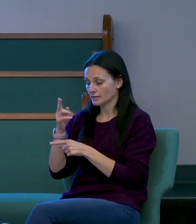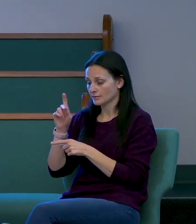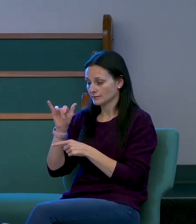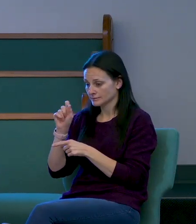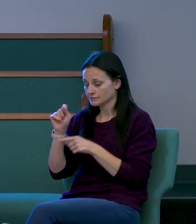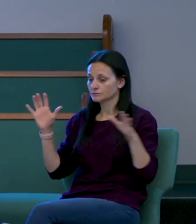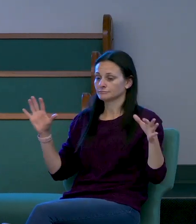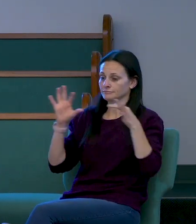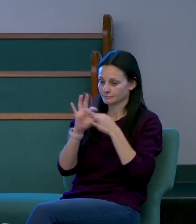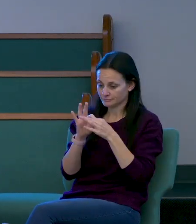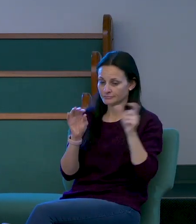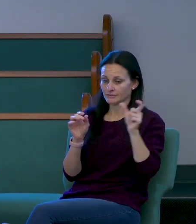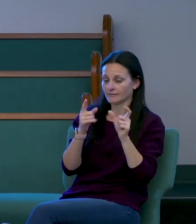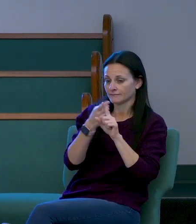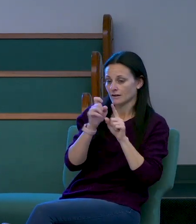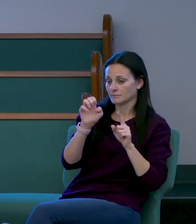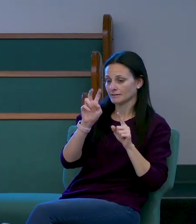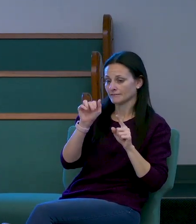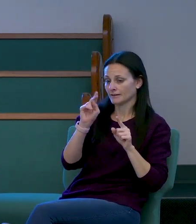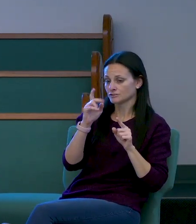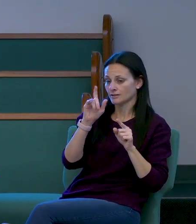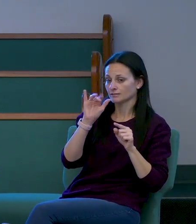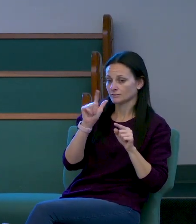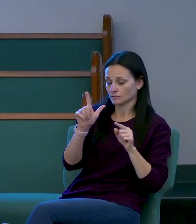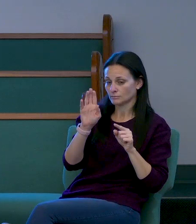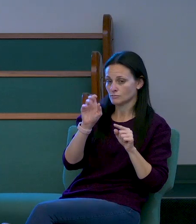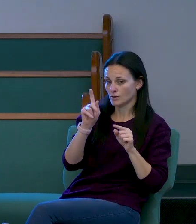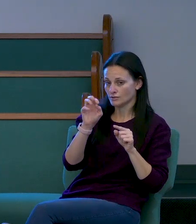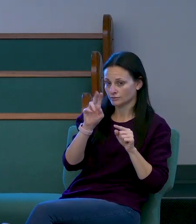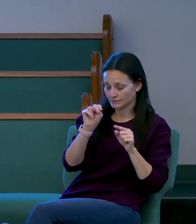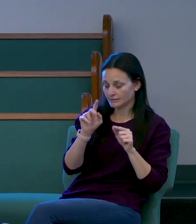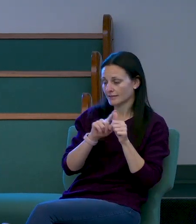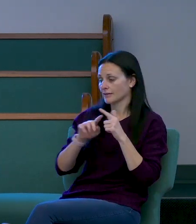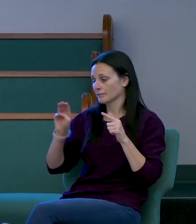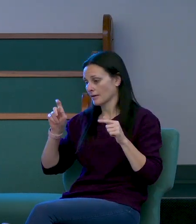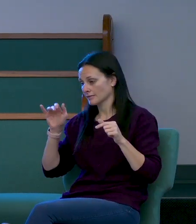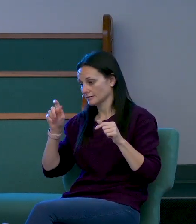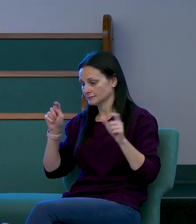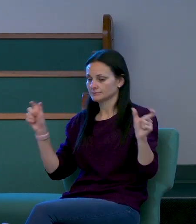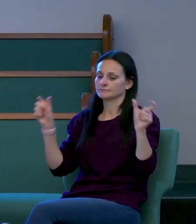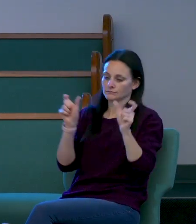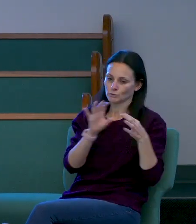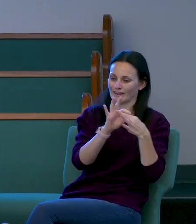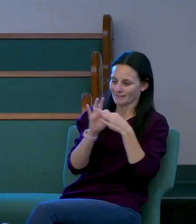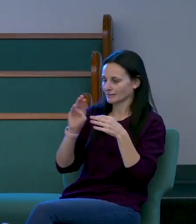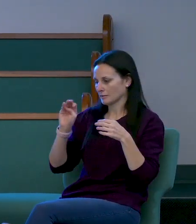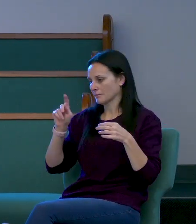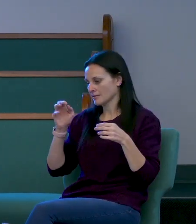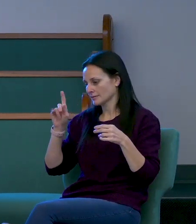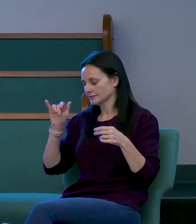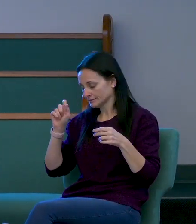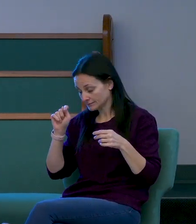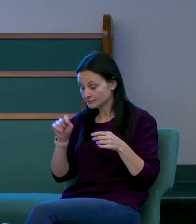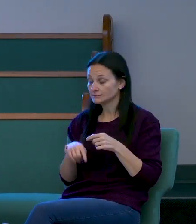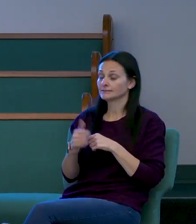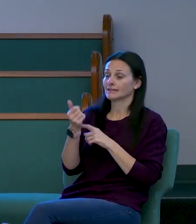from the Evangelical Brethren and Methodist from Methodist and became United Methodist. In 1972, that